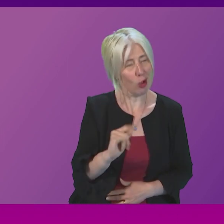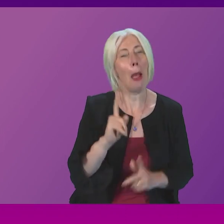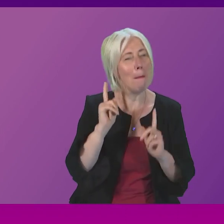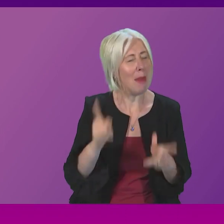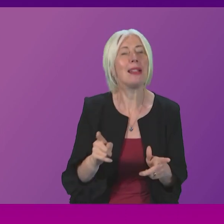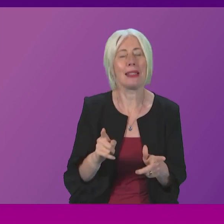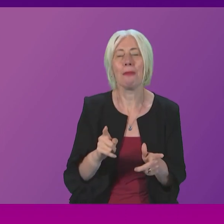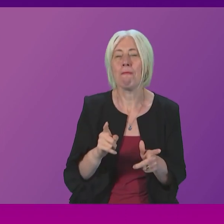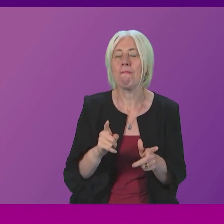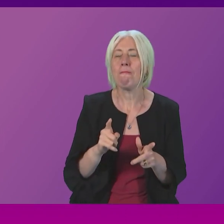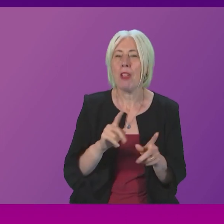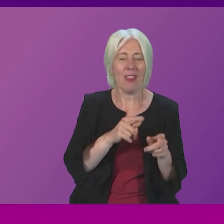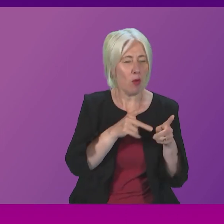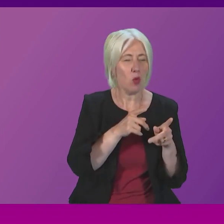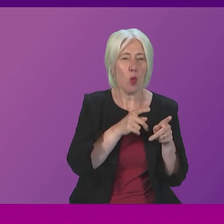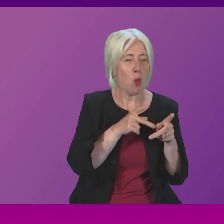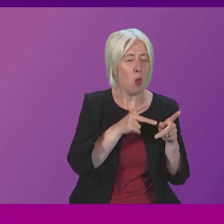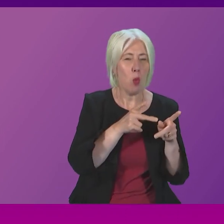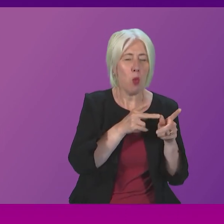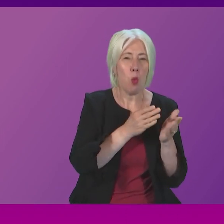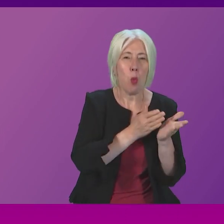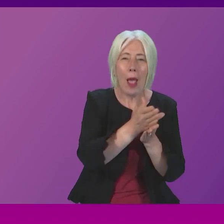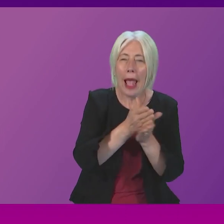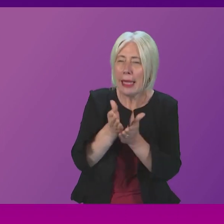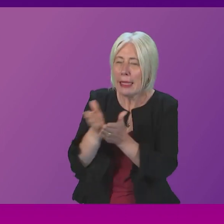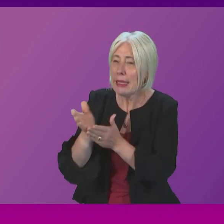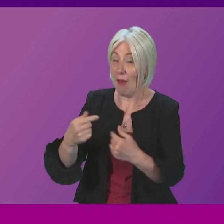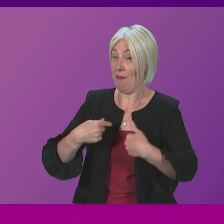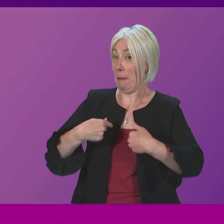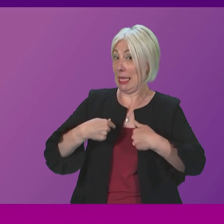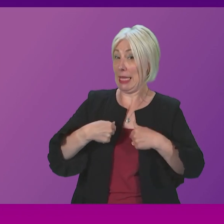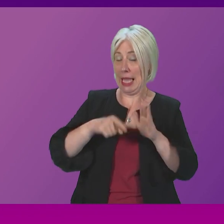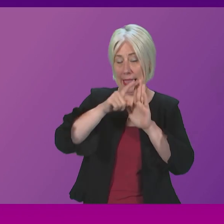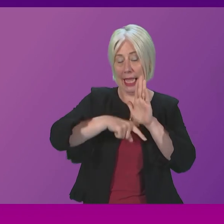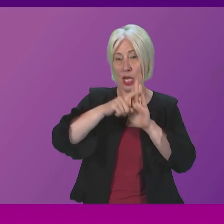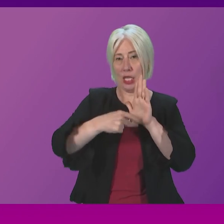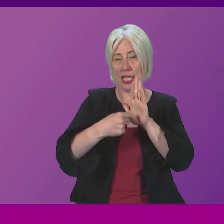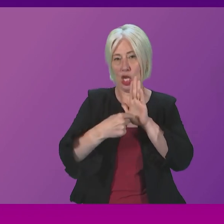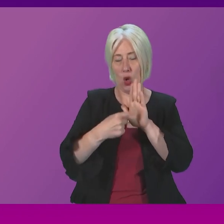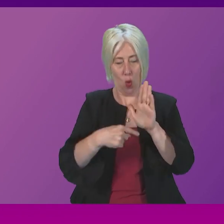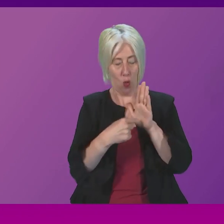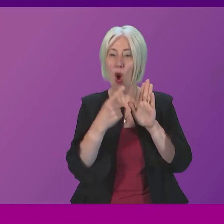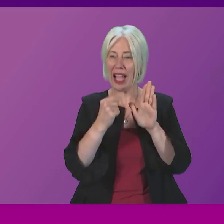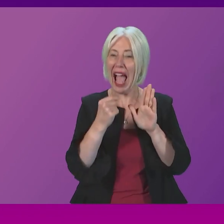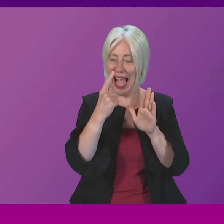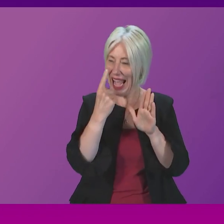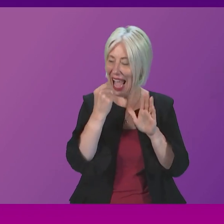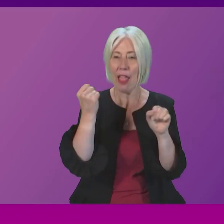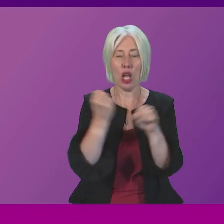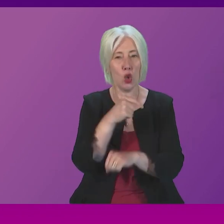But I think there are different ways. For me, that the legislation is about what it enables. What's the